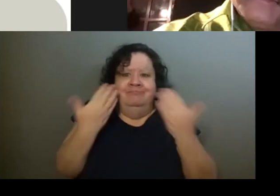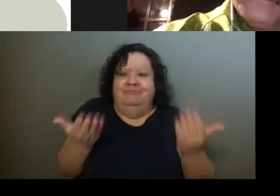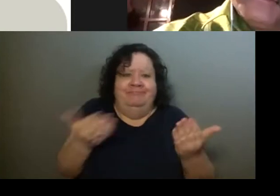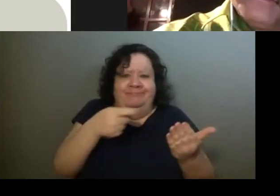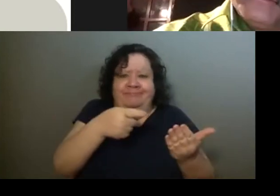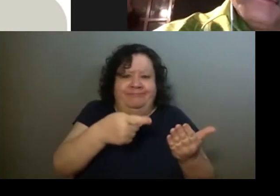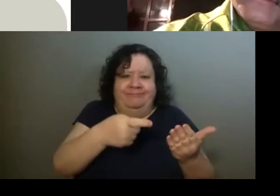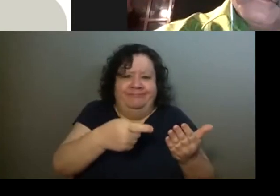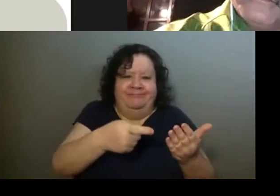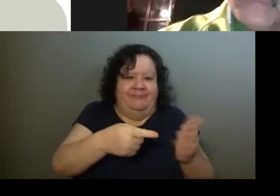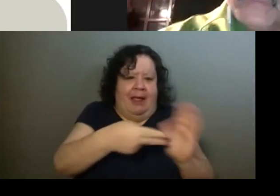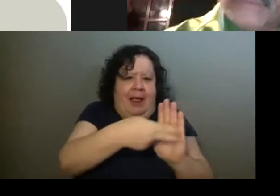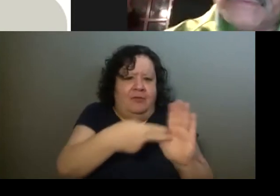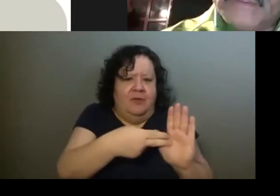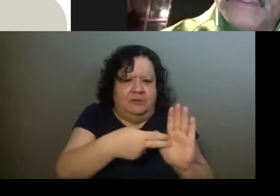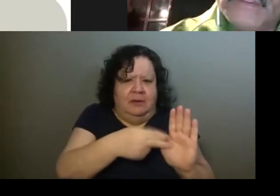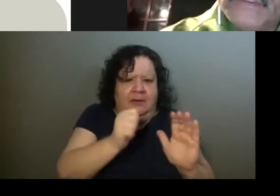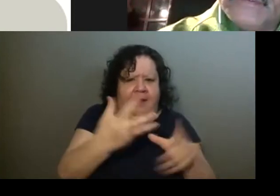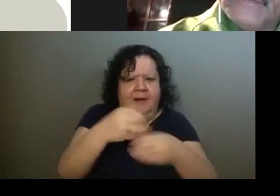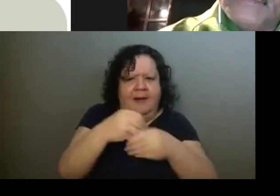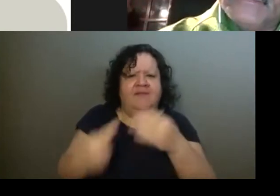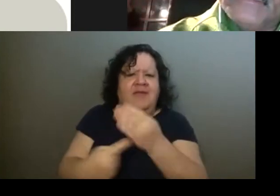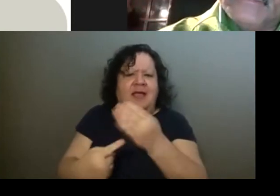Thank you very much.